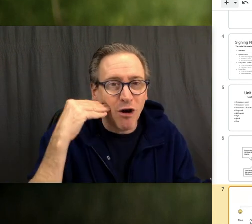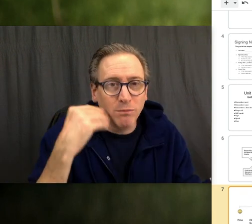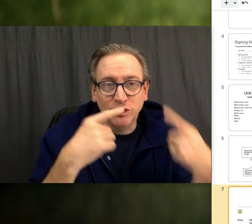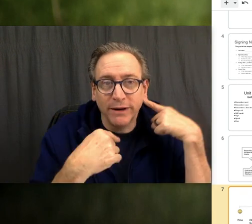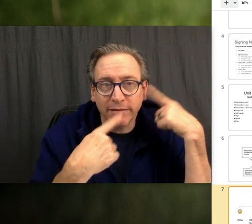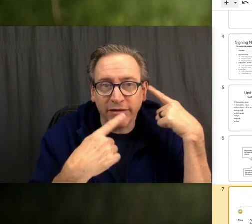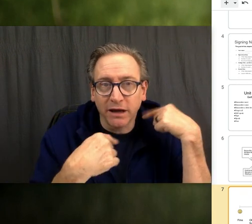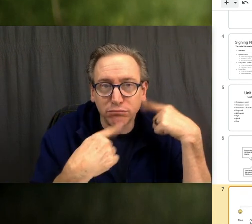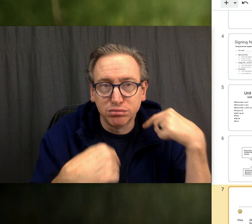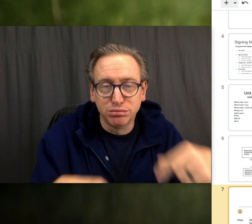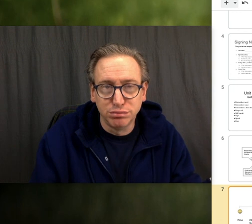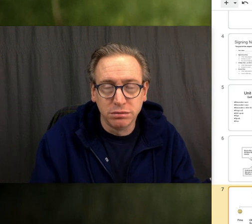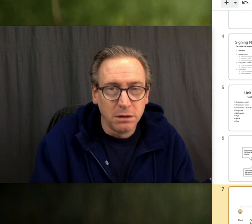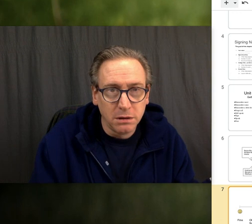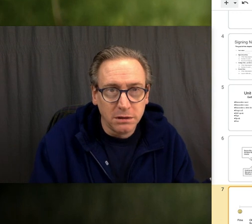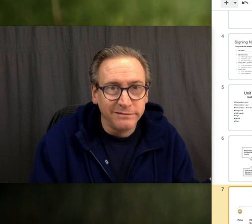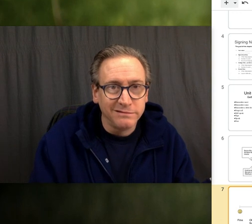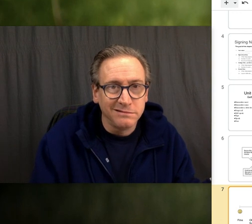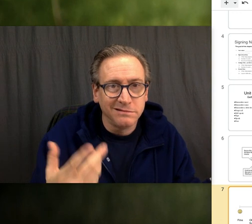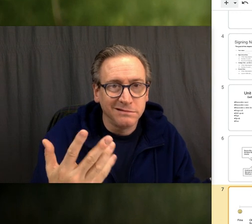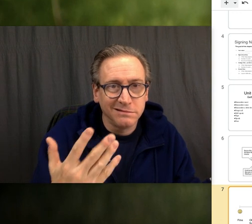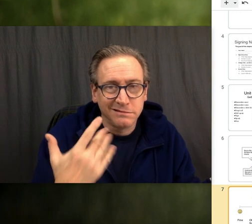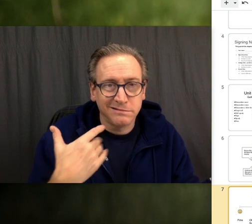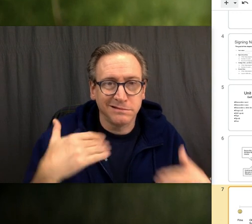sitting at home doing nothing.